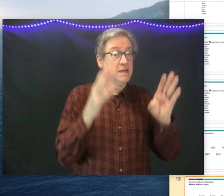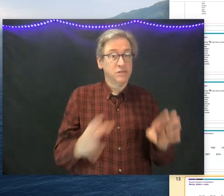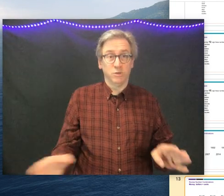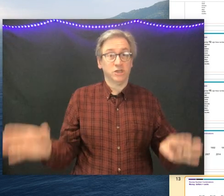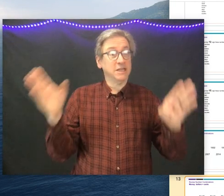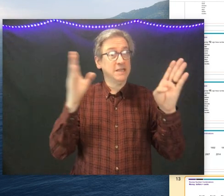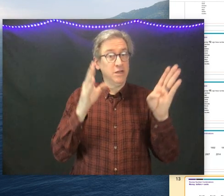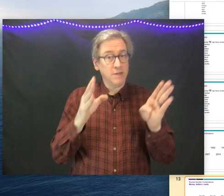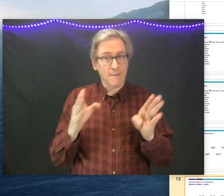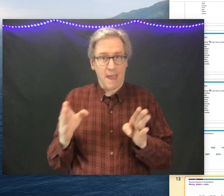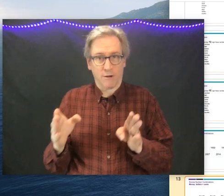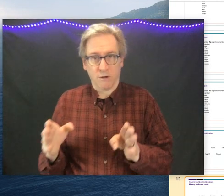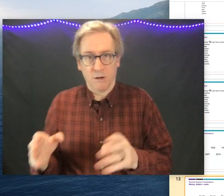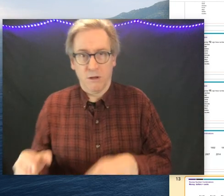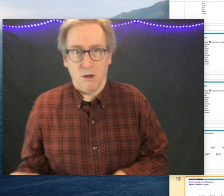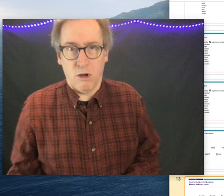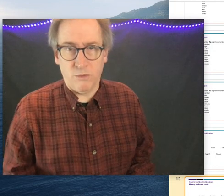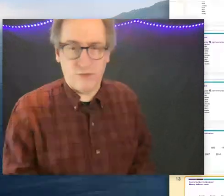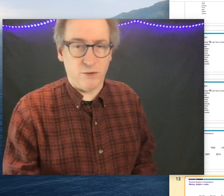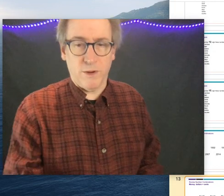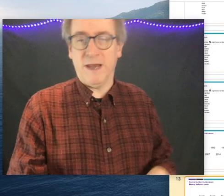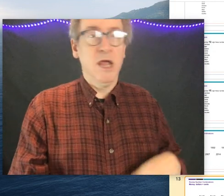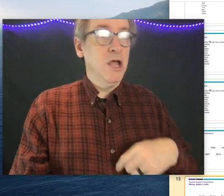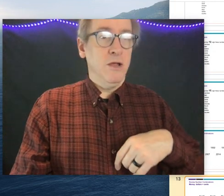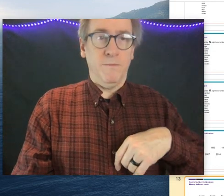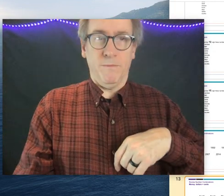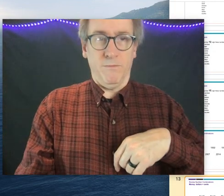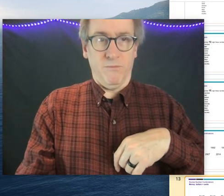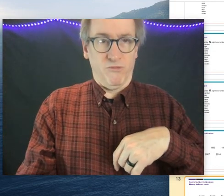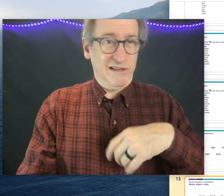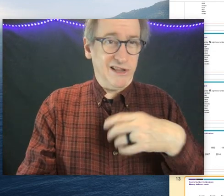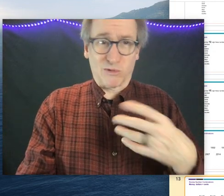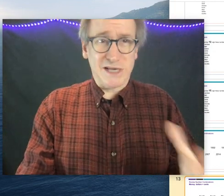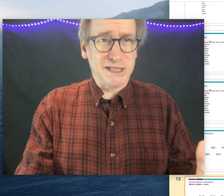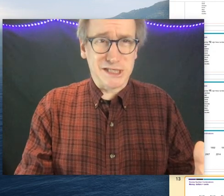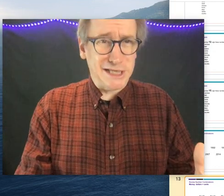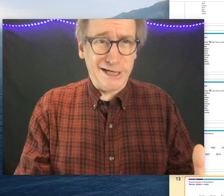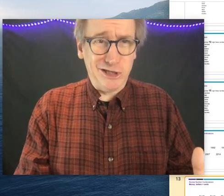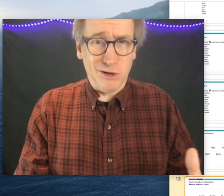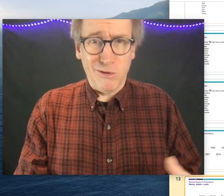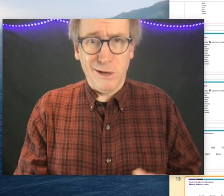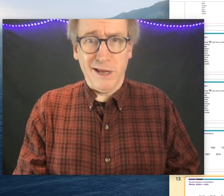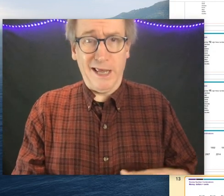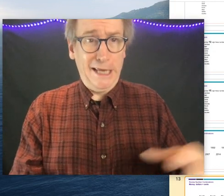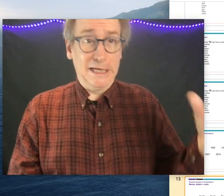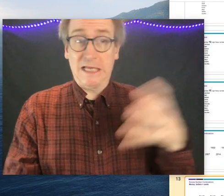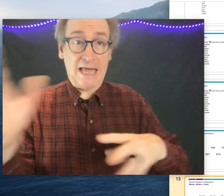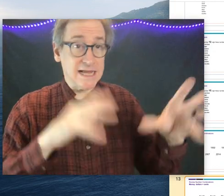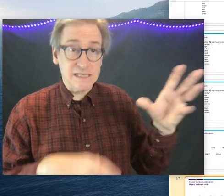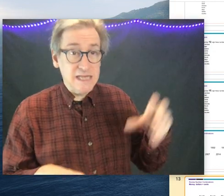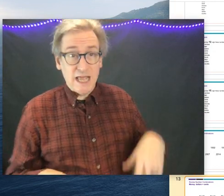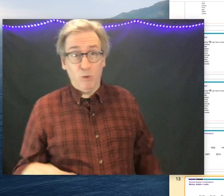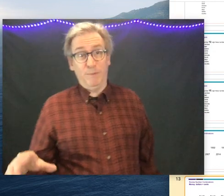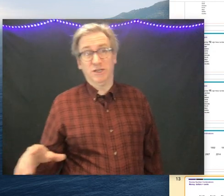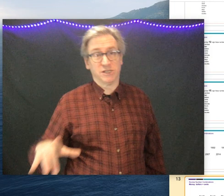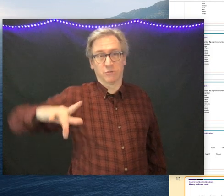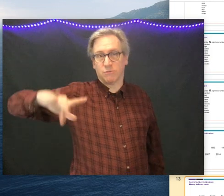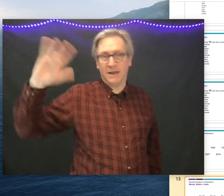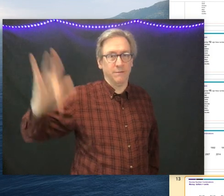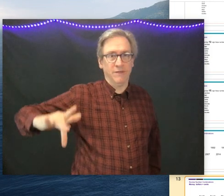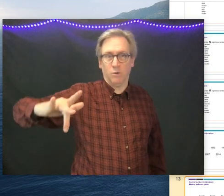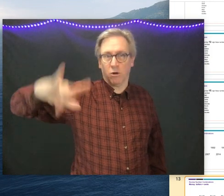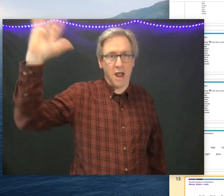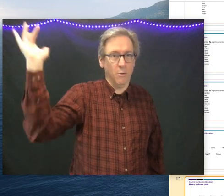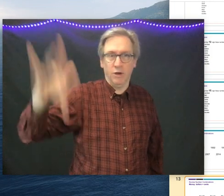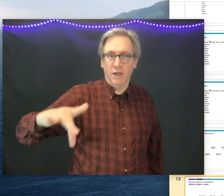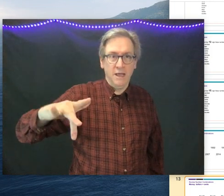Okay, so we just continue that pattern all the way through. And really, the rest of the slideshow in class would be just a